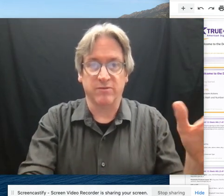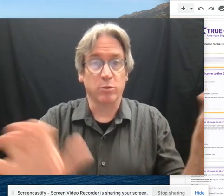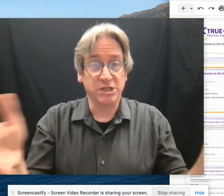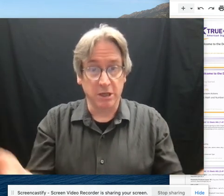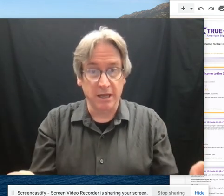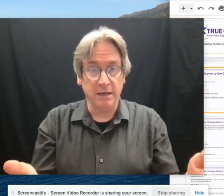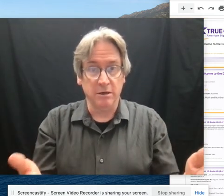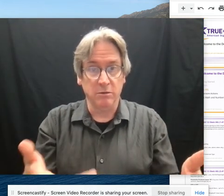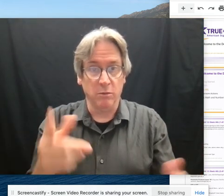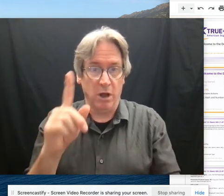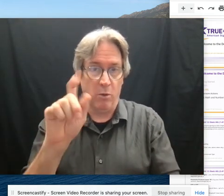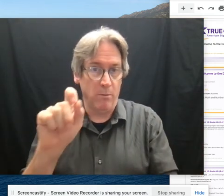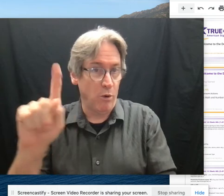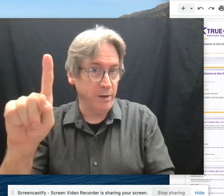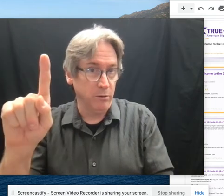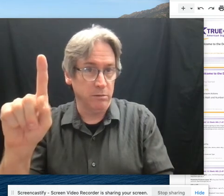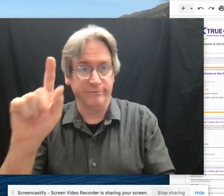first of all, we're still in